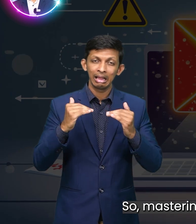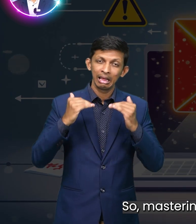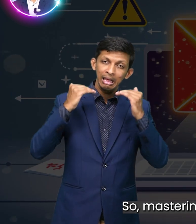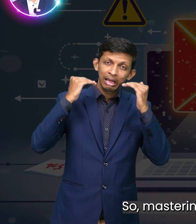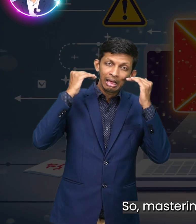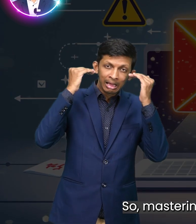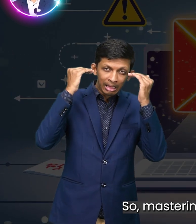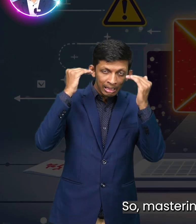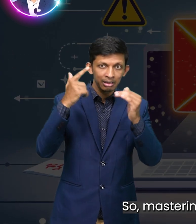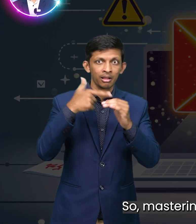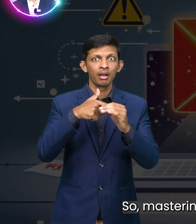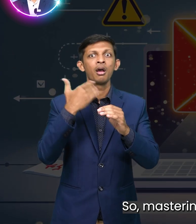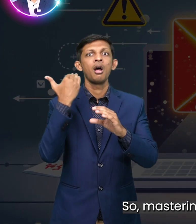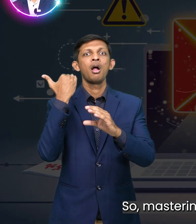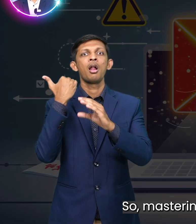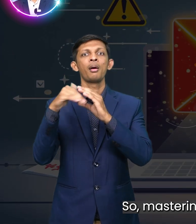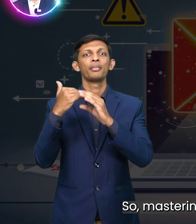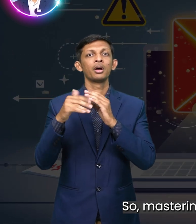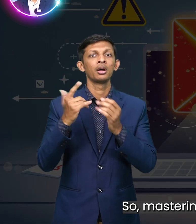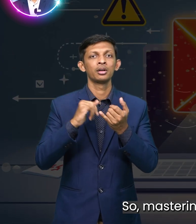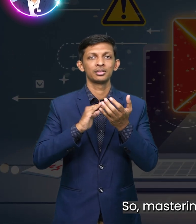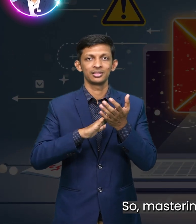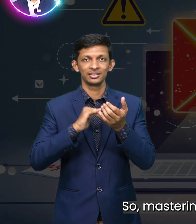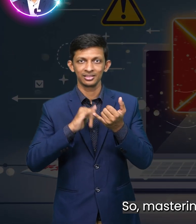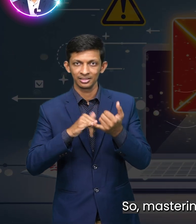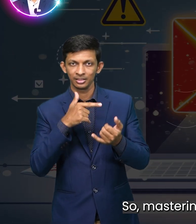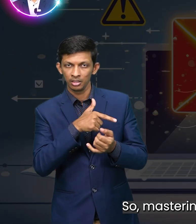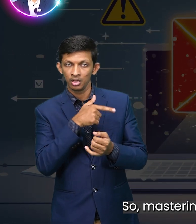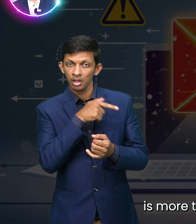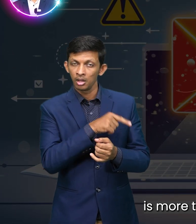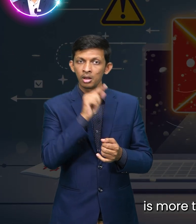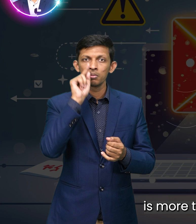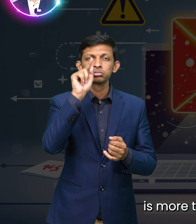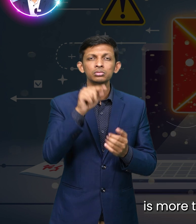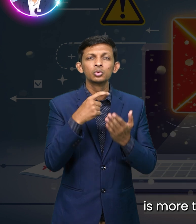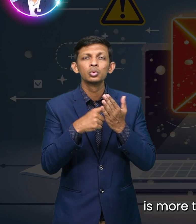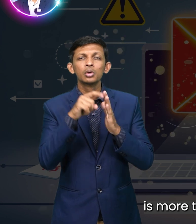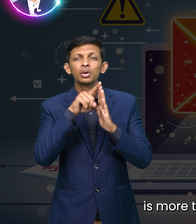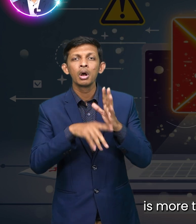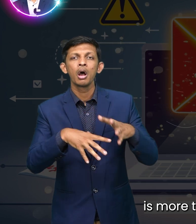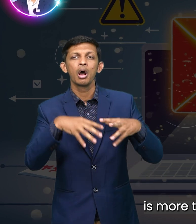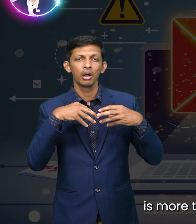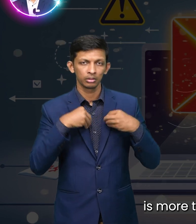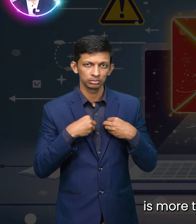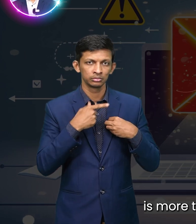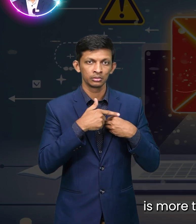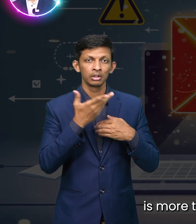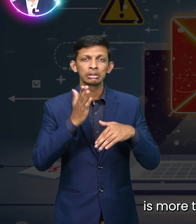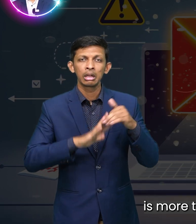So, mastering email and SMS etiquette is more than just following rules.